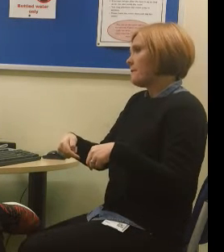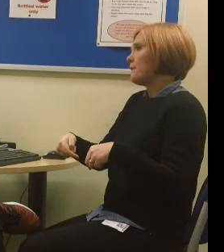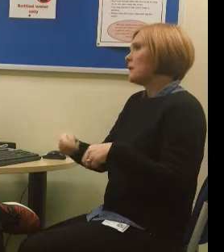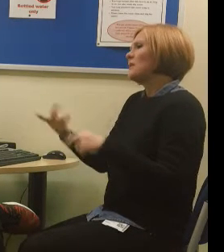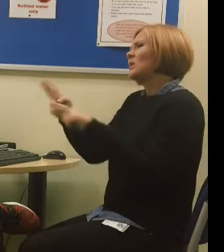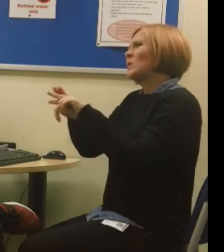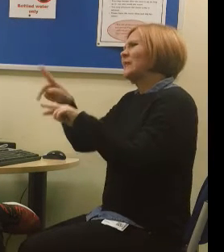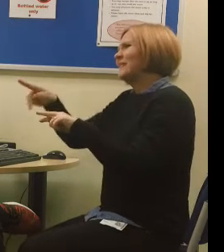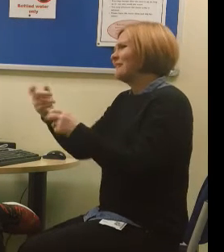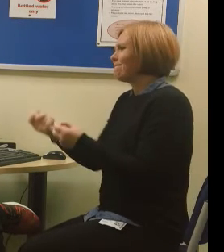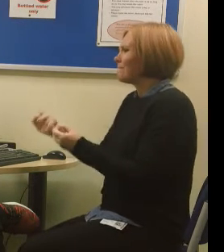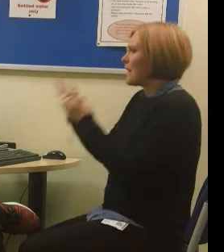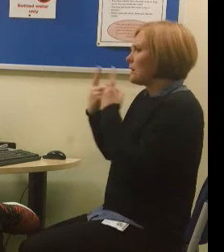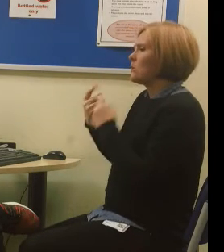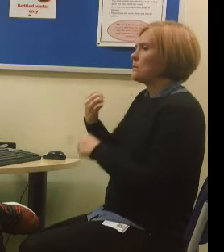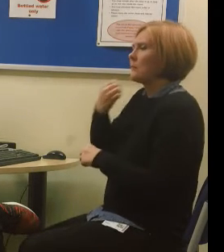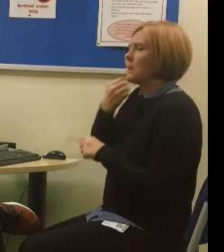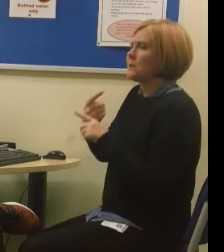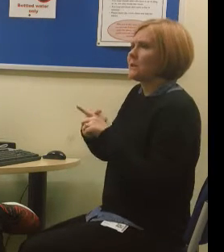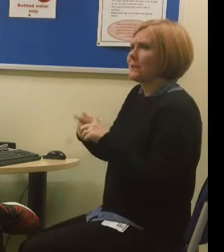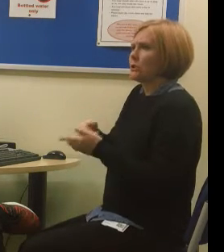numeracy, you can come in and you can find someone in here.